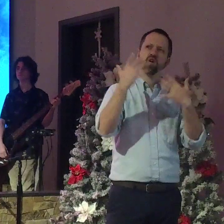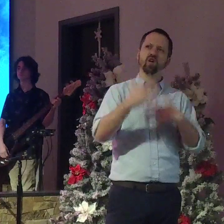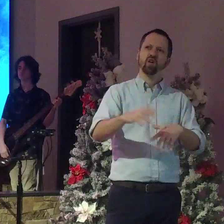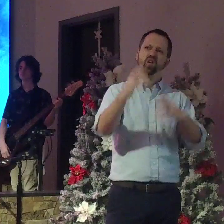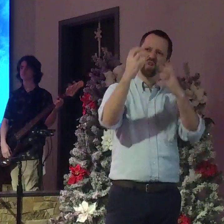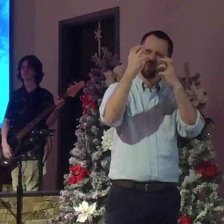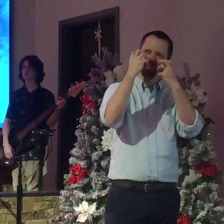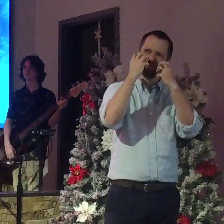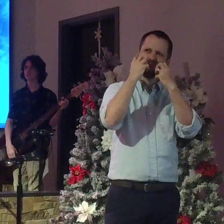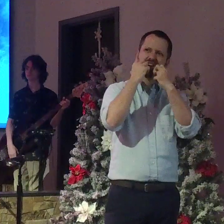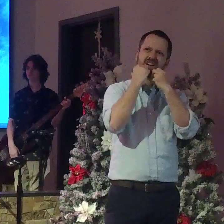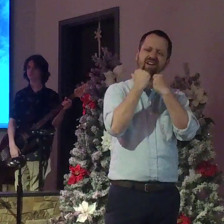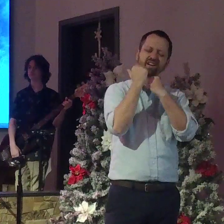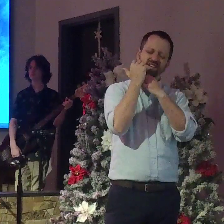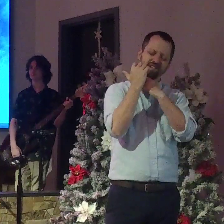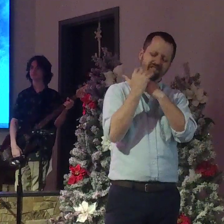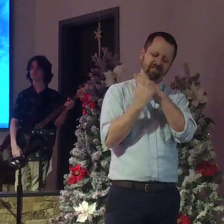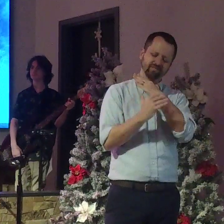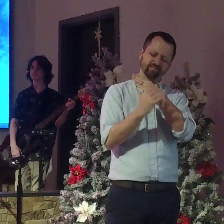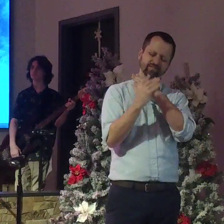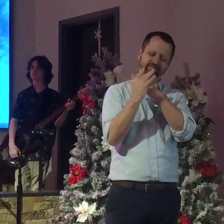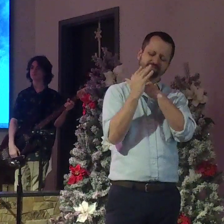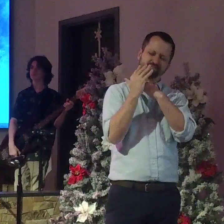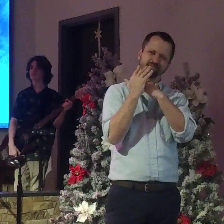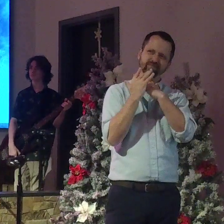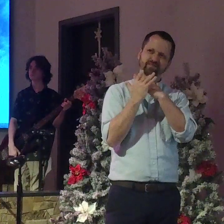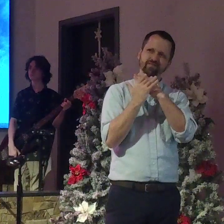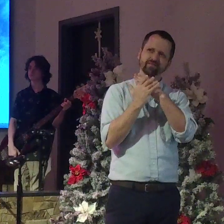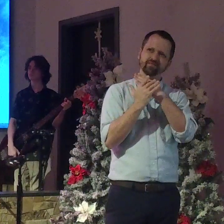Let's please stand and enjoy singing this last song.